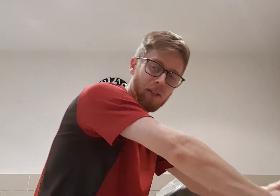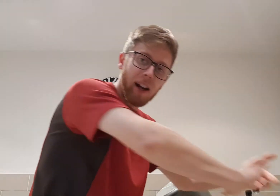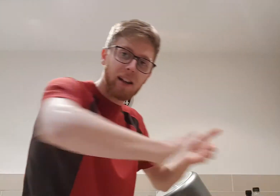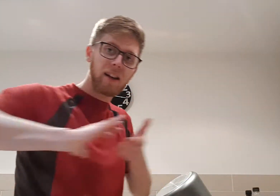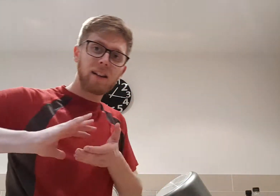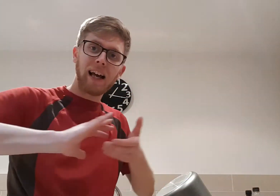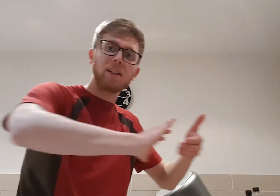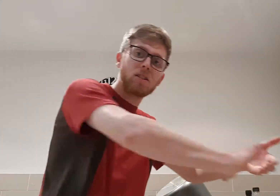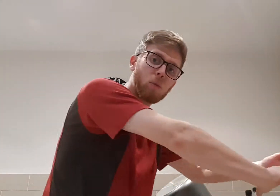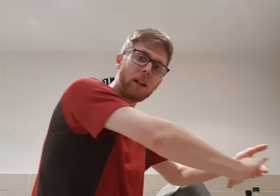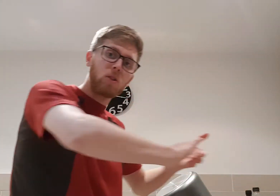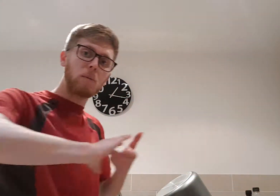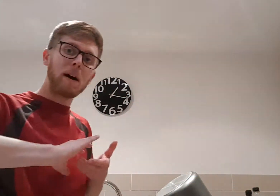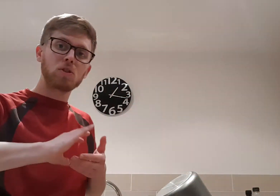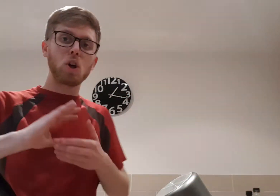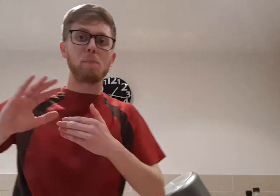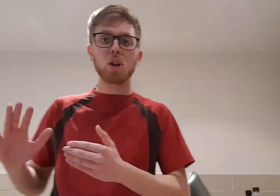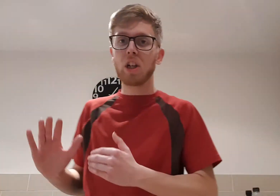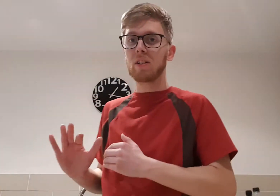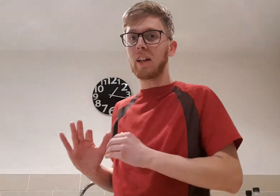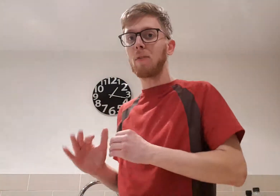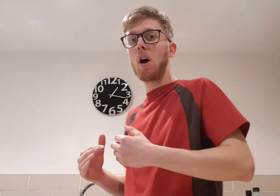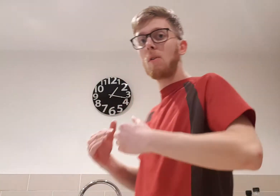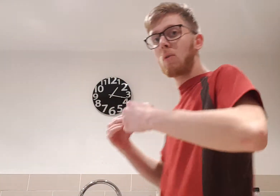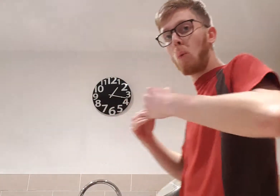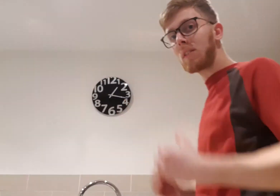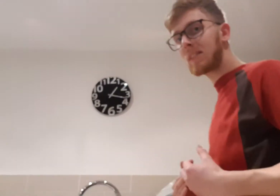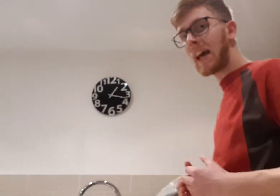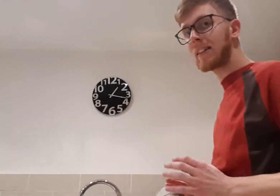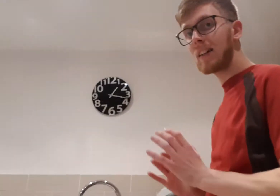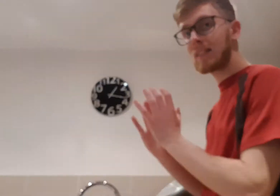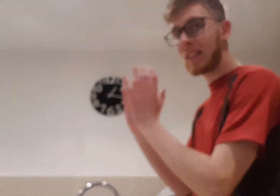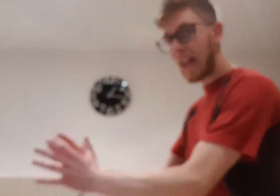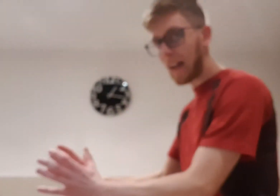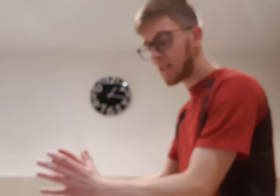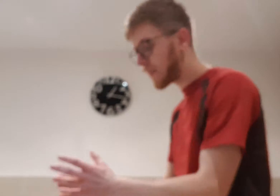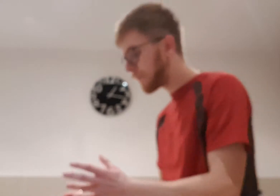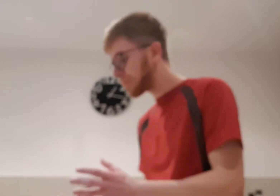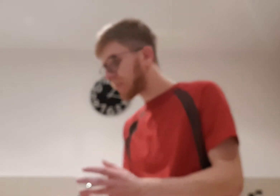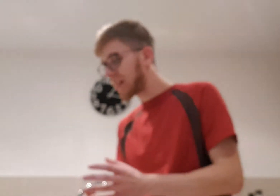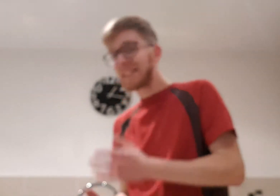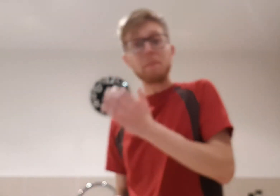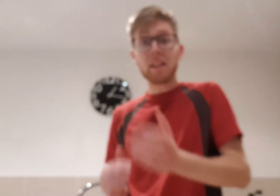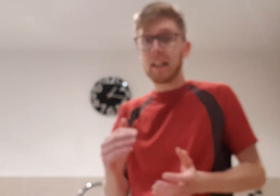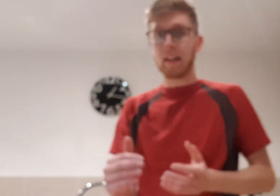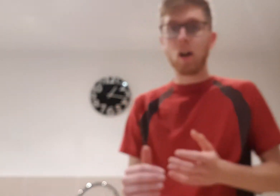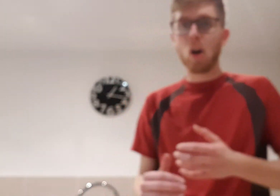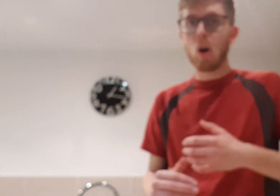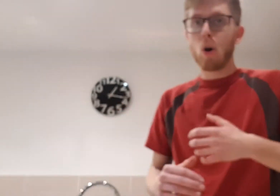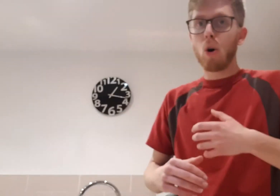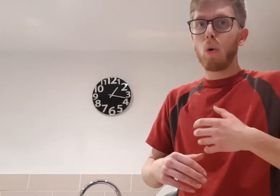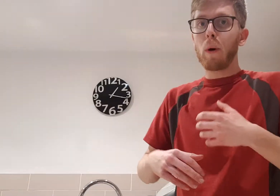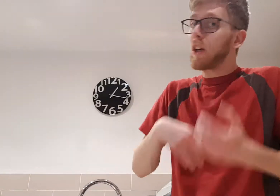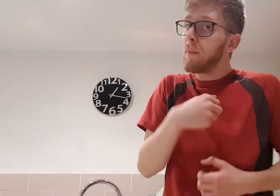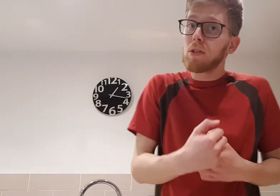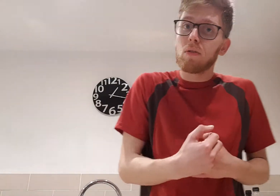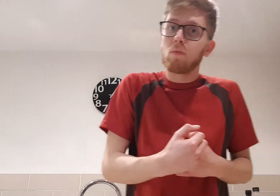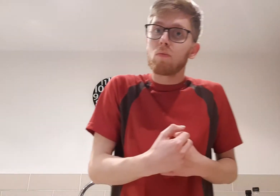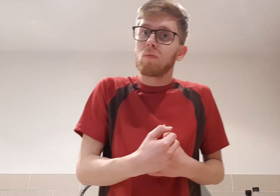right? That's what it's all about. So you're pushing yourself from one state to the next. Similarly, when it comes